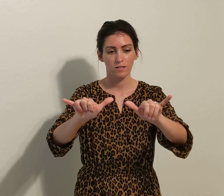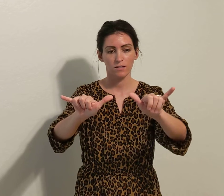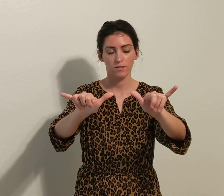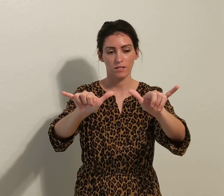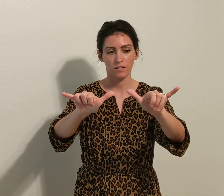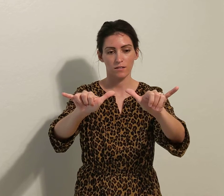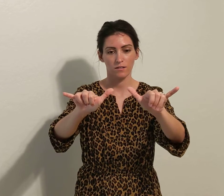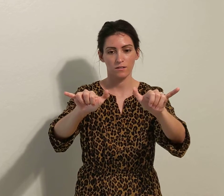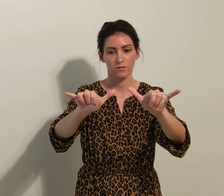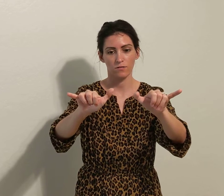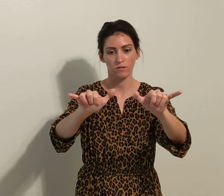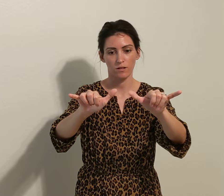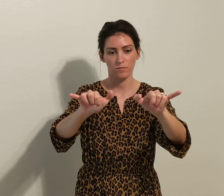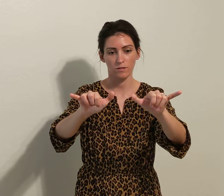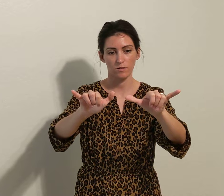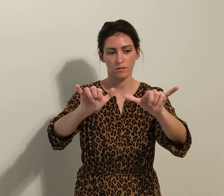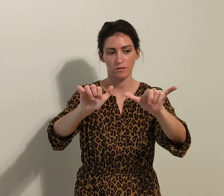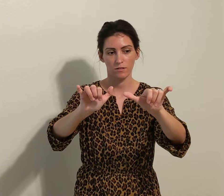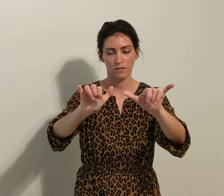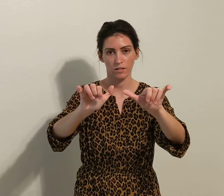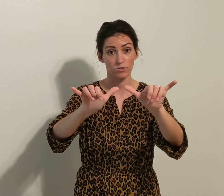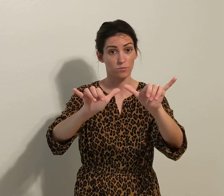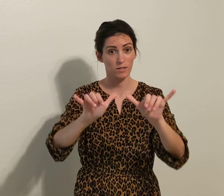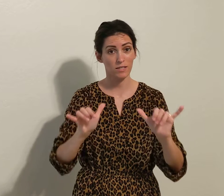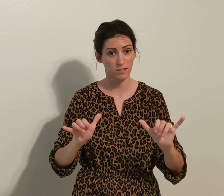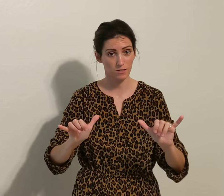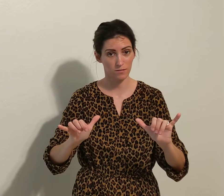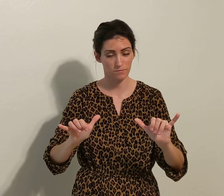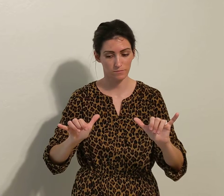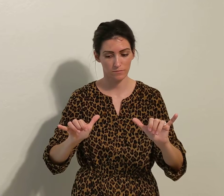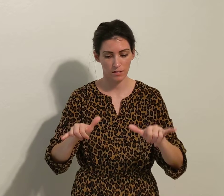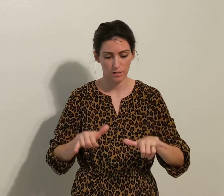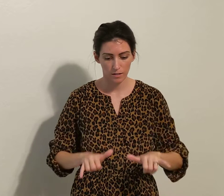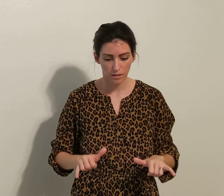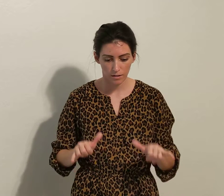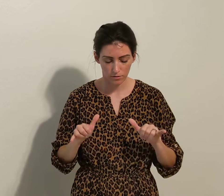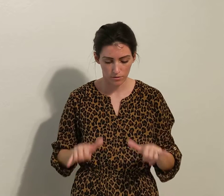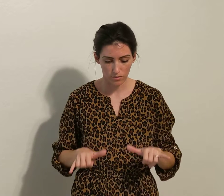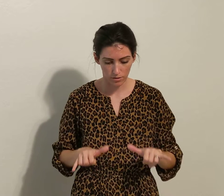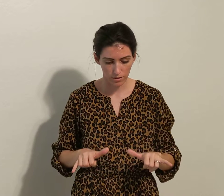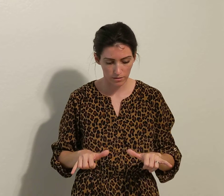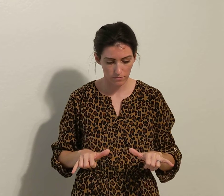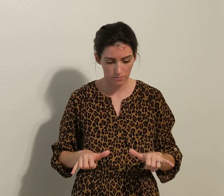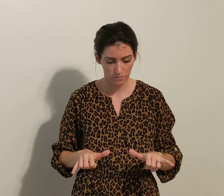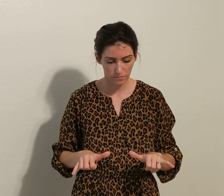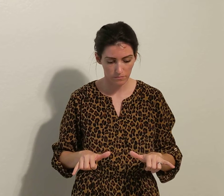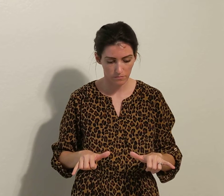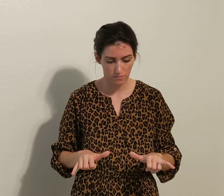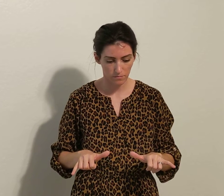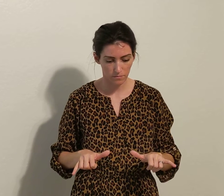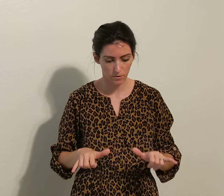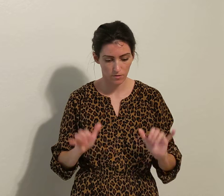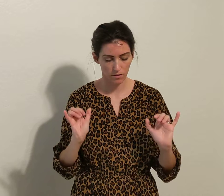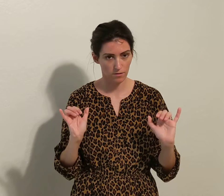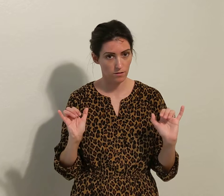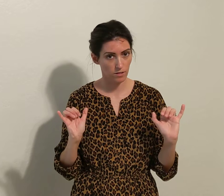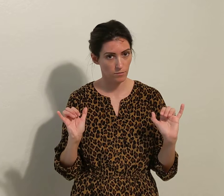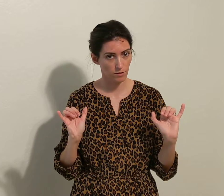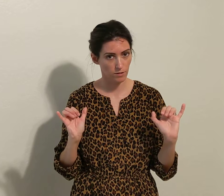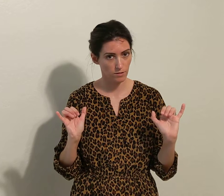And take your thumb and your pinky, and you're going to start here, so not up like this,